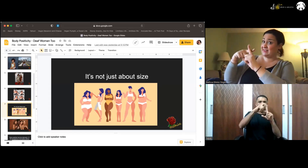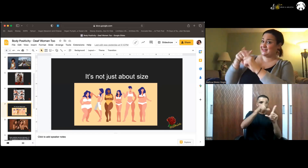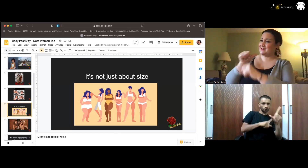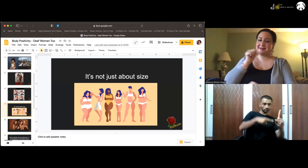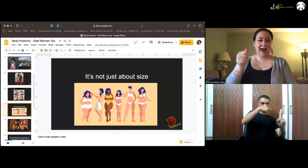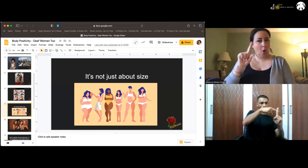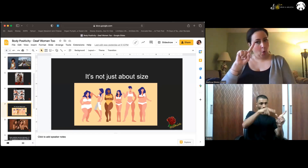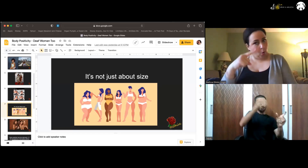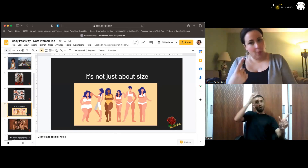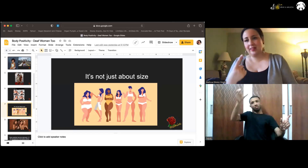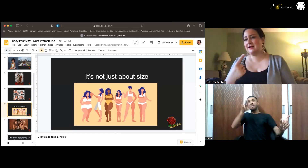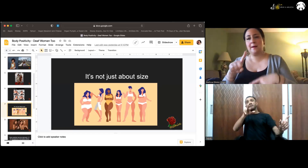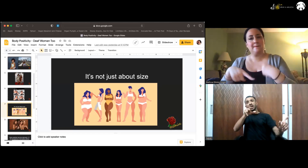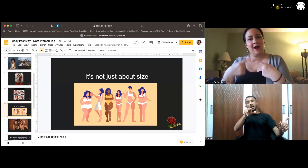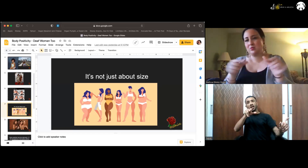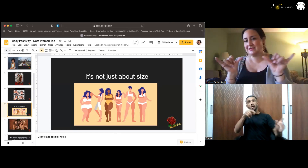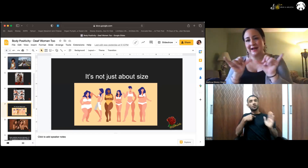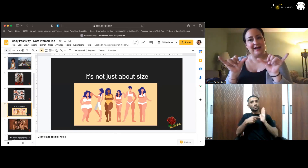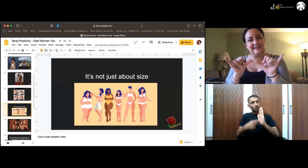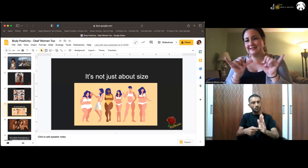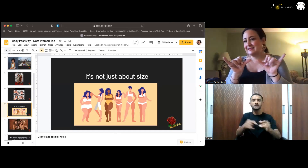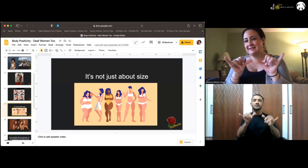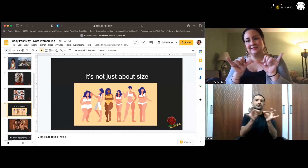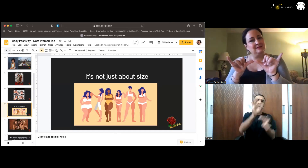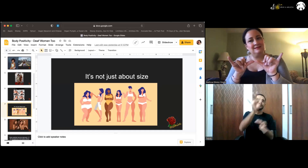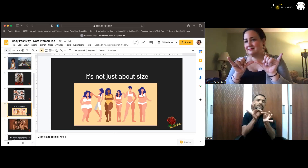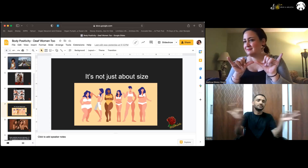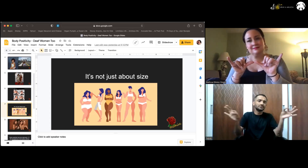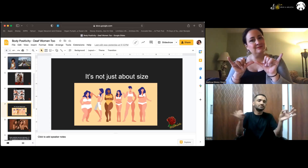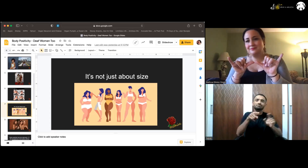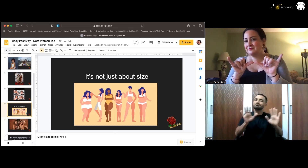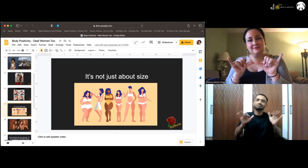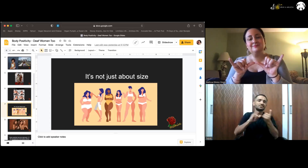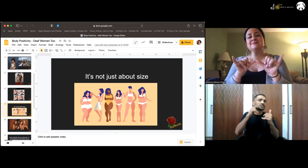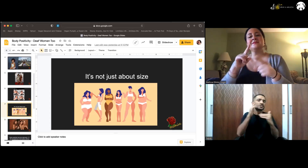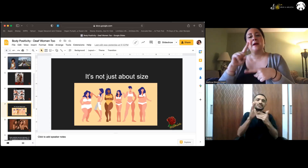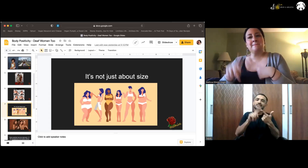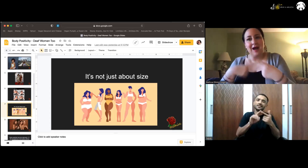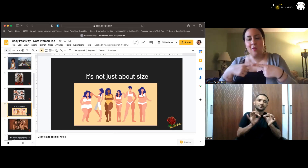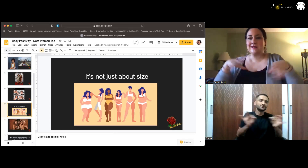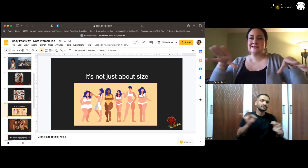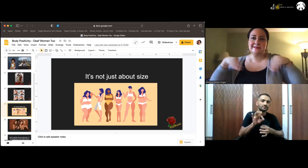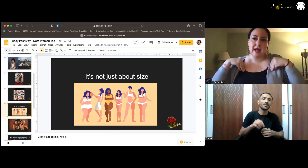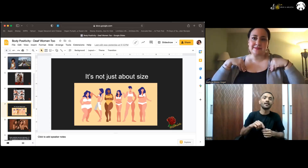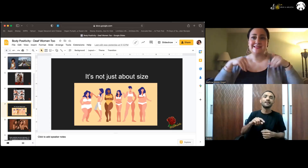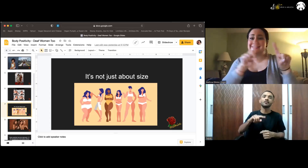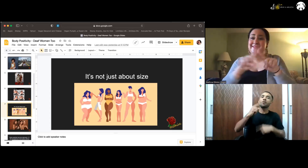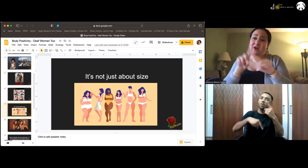when we talk about the body positivity concept, so how this means, so this is not at all related just to